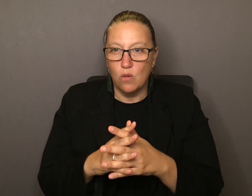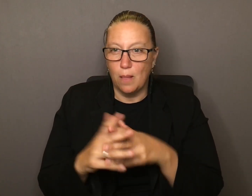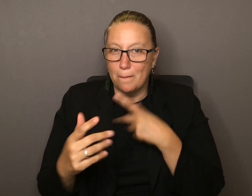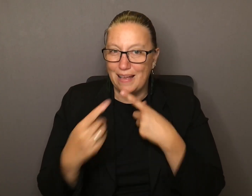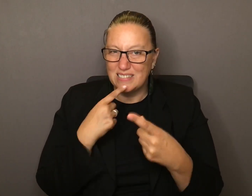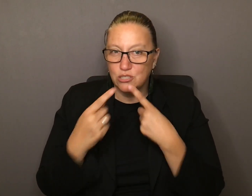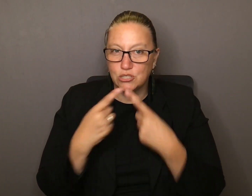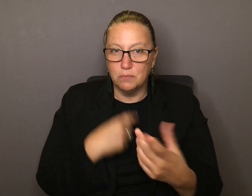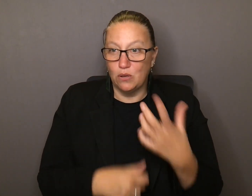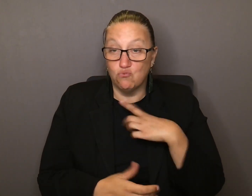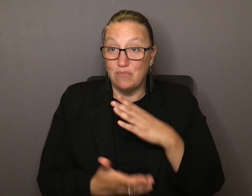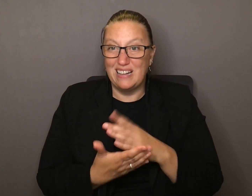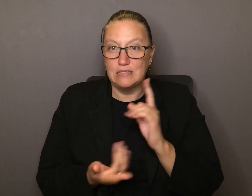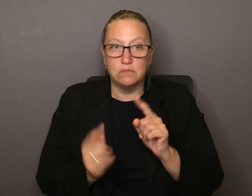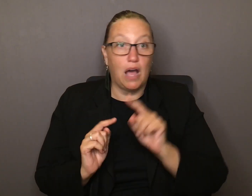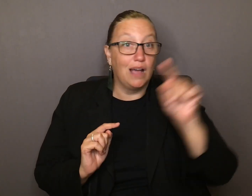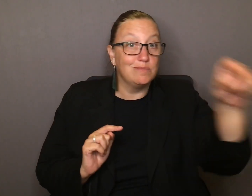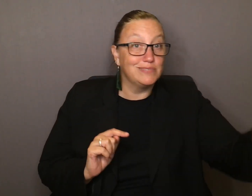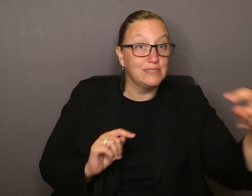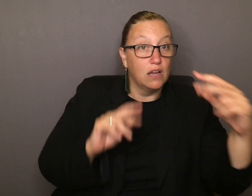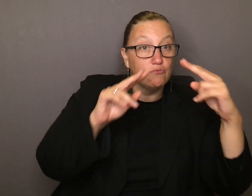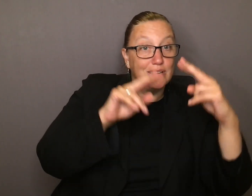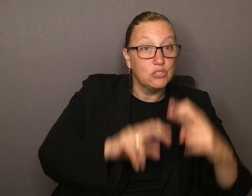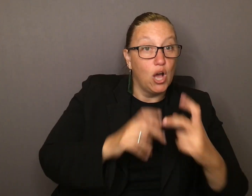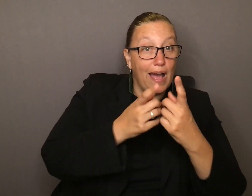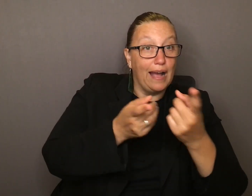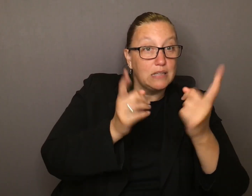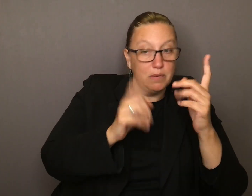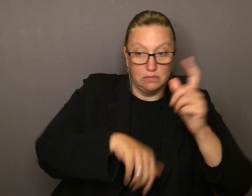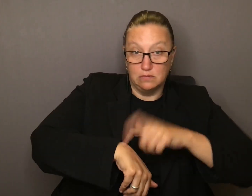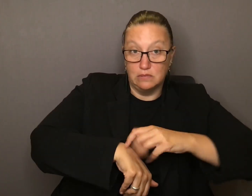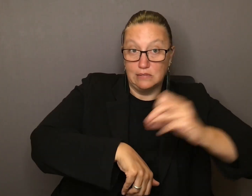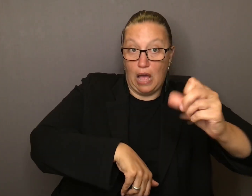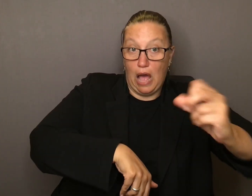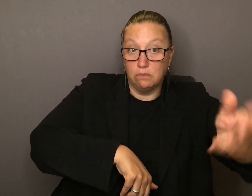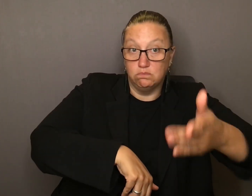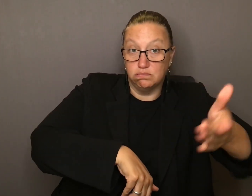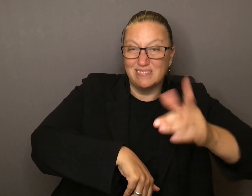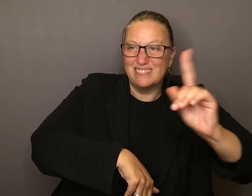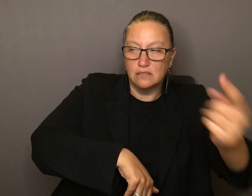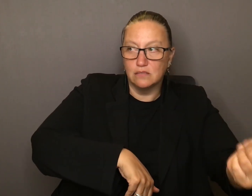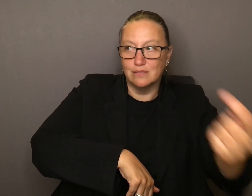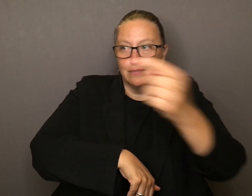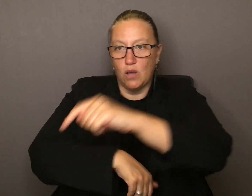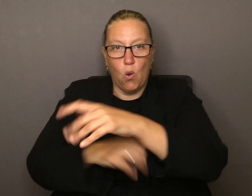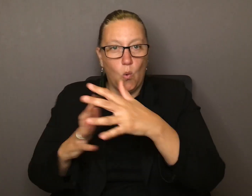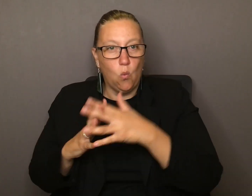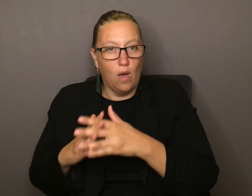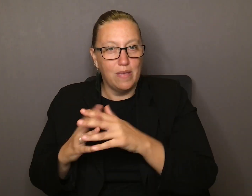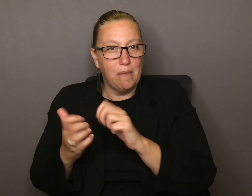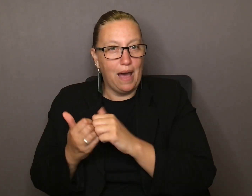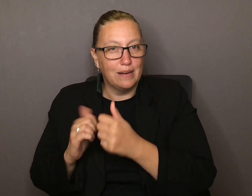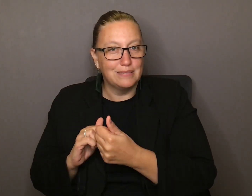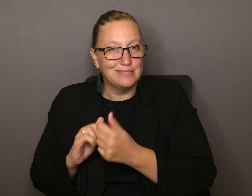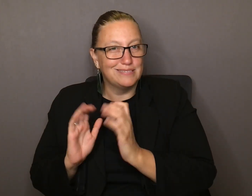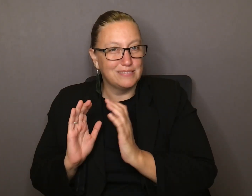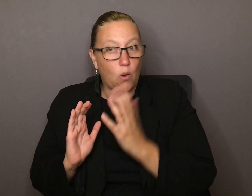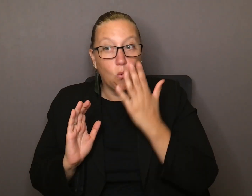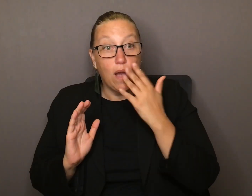side of the fence, as you say, we have timeframes, but we need to consider our worthy partners. But once the gates open, you really